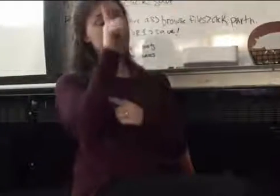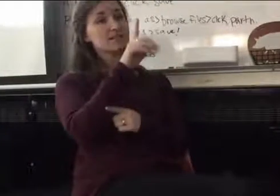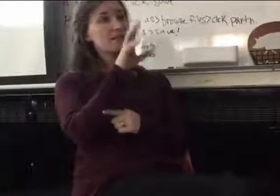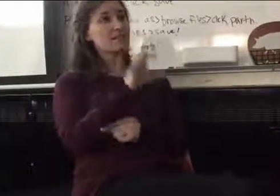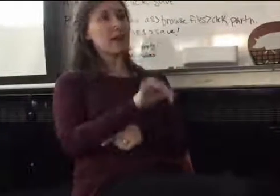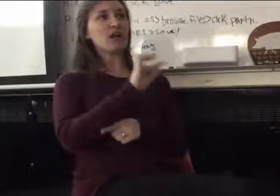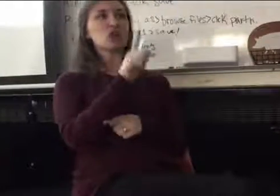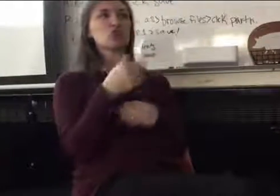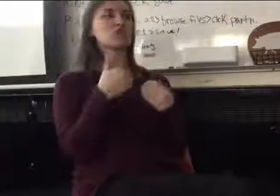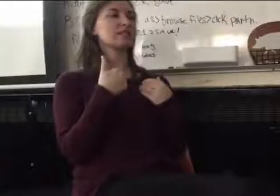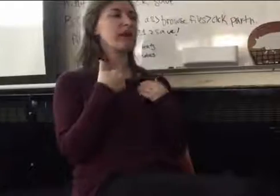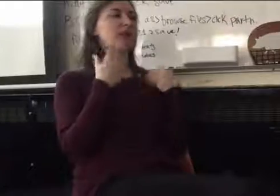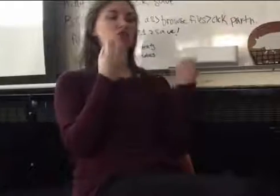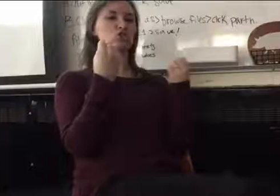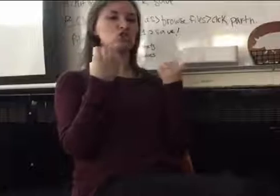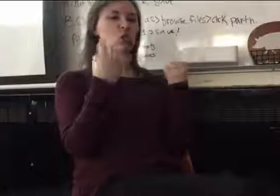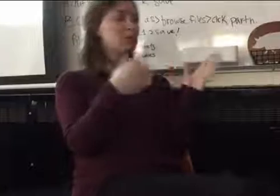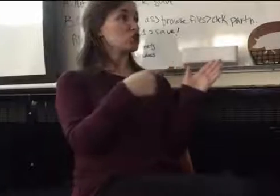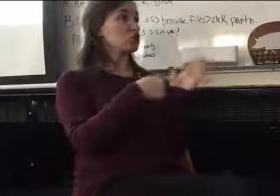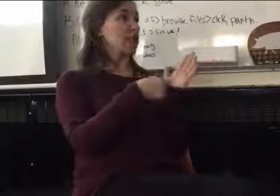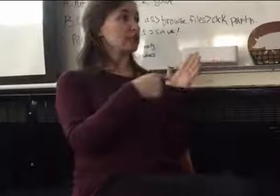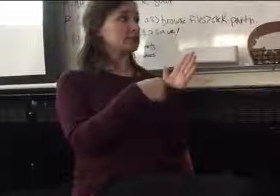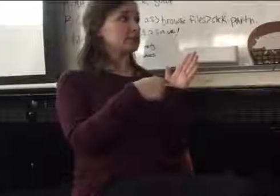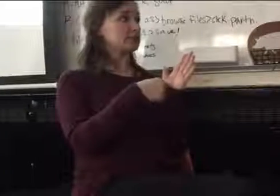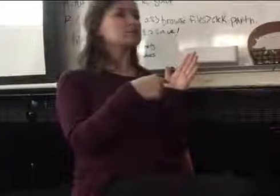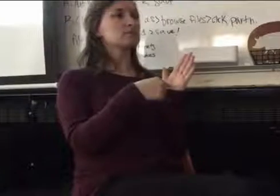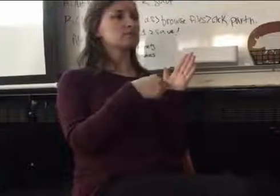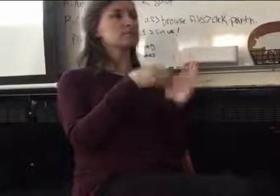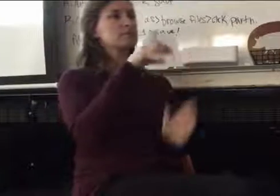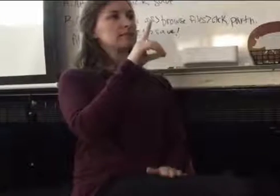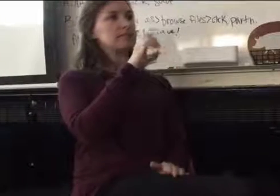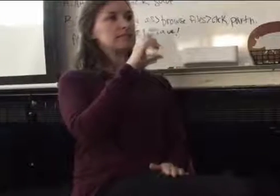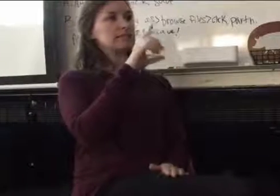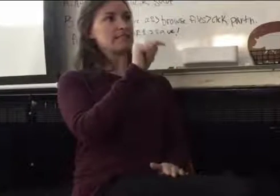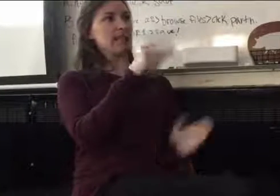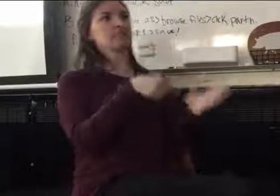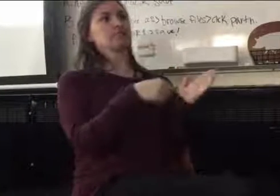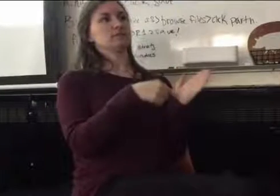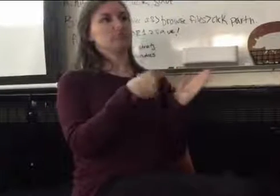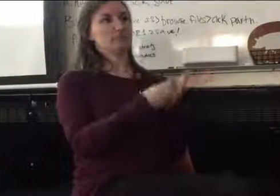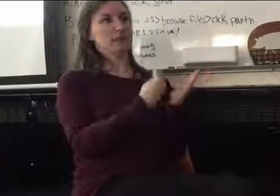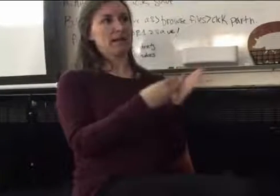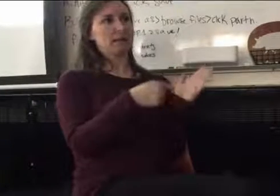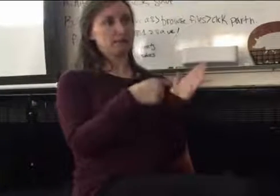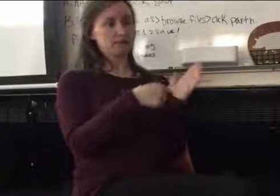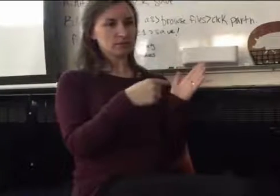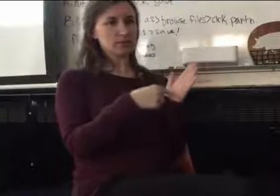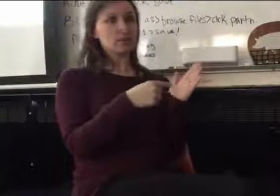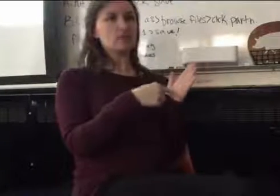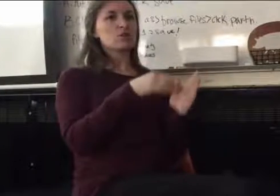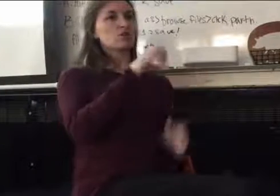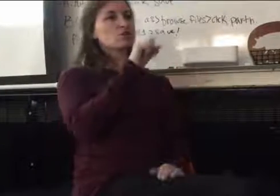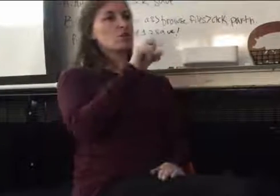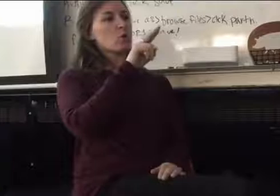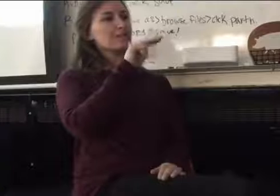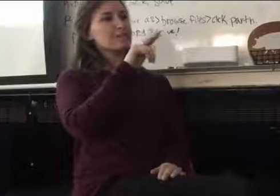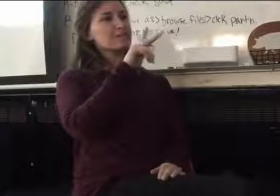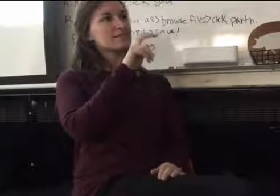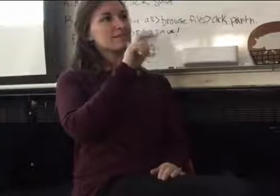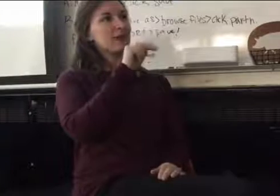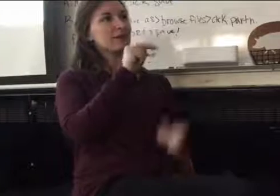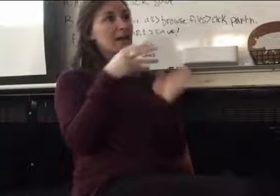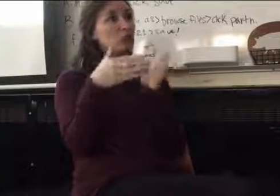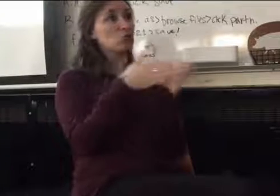you just have this massive amount of death. For example, in these things called sunken roads, where it basically became mass pits